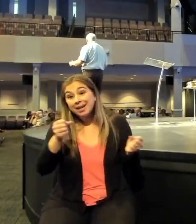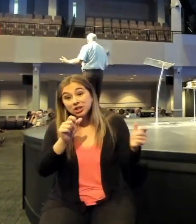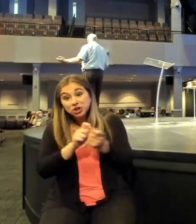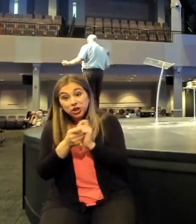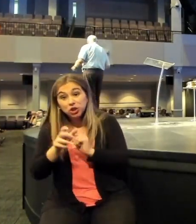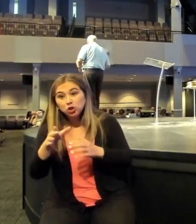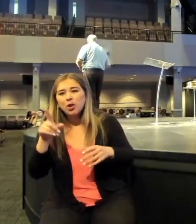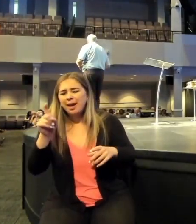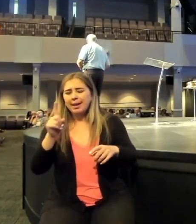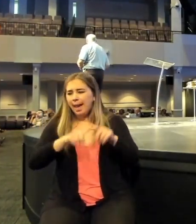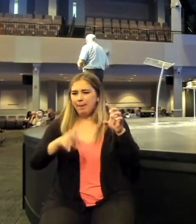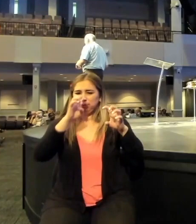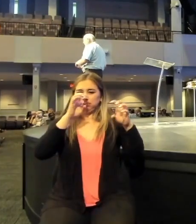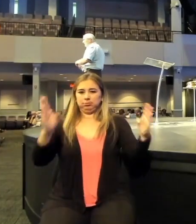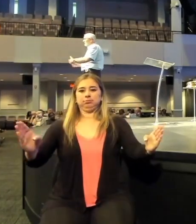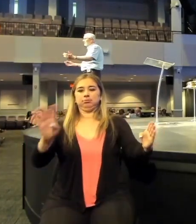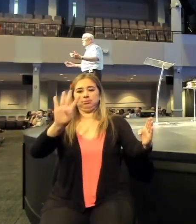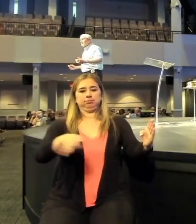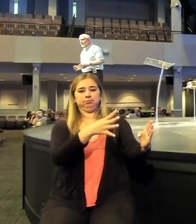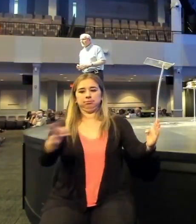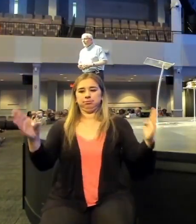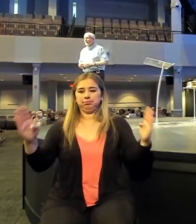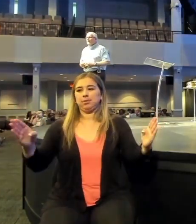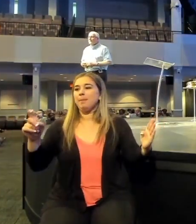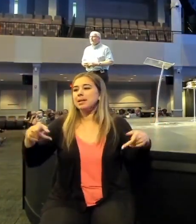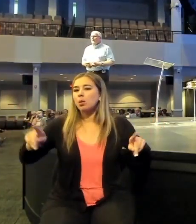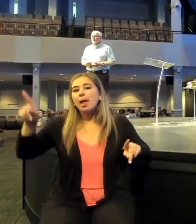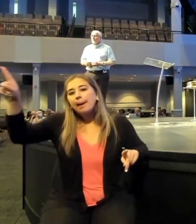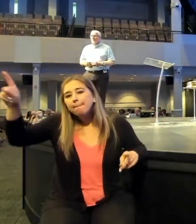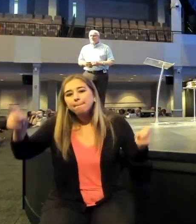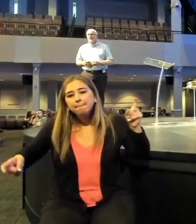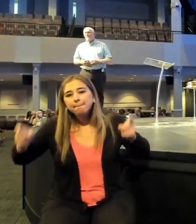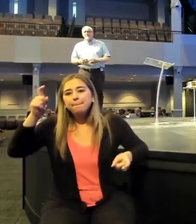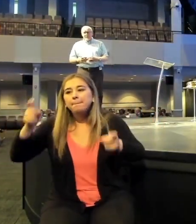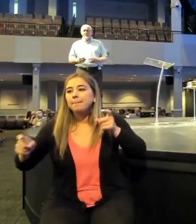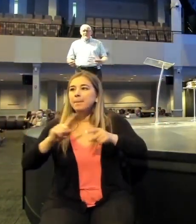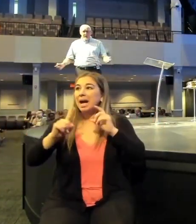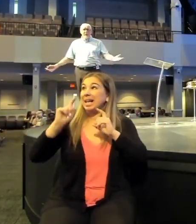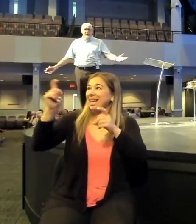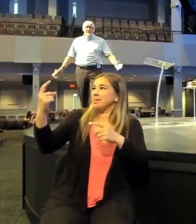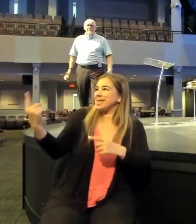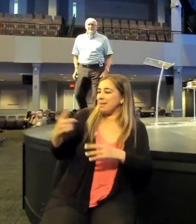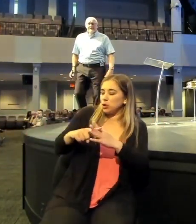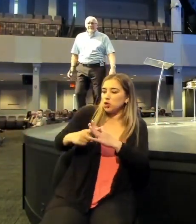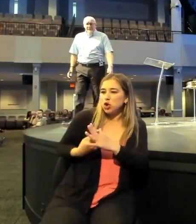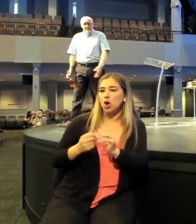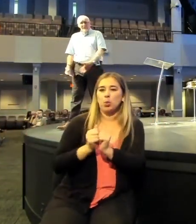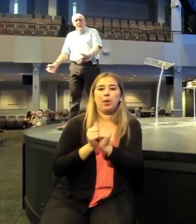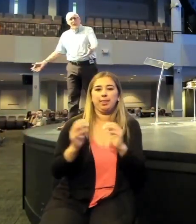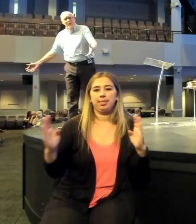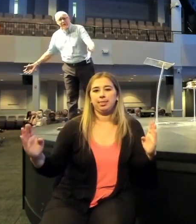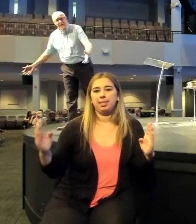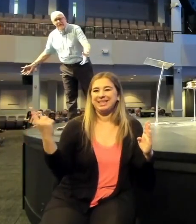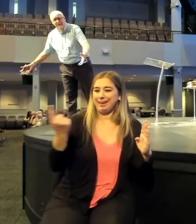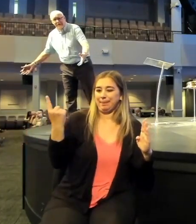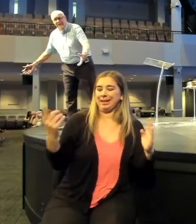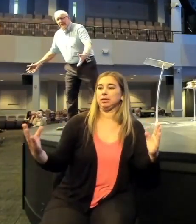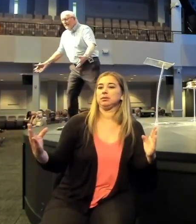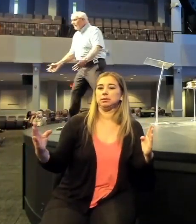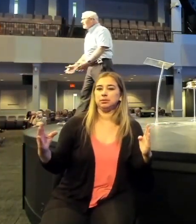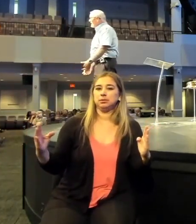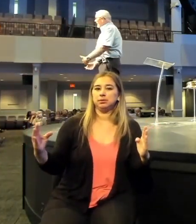You got to let him change your plans, okay? You got to be willing to let him change your plans. But at least give him something to start with. Give him something to work with,